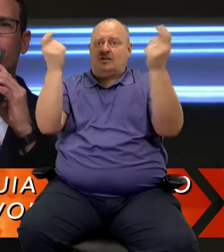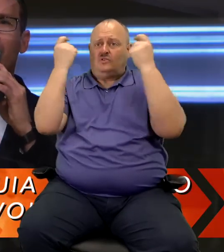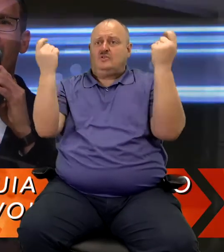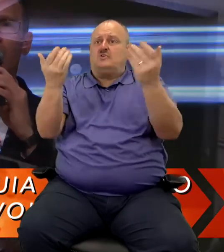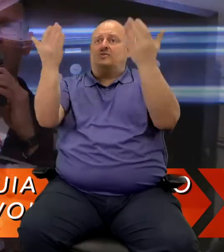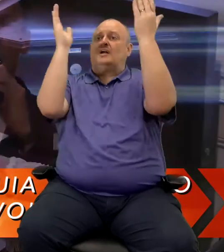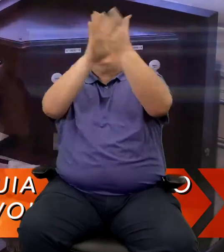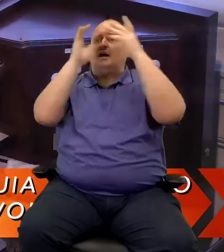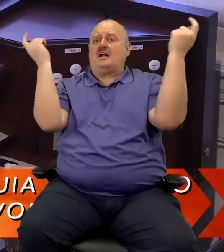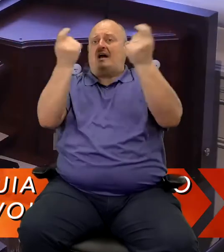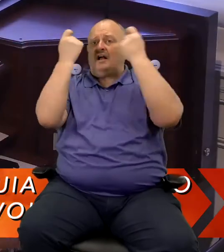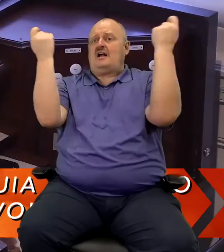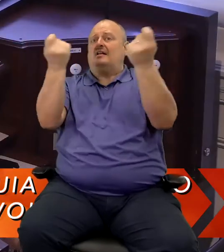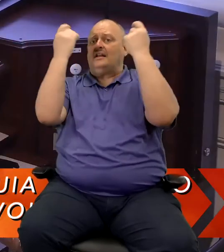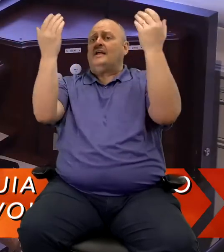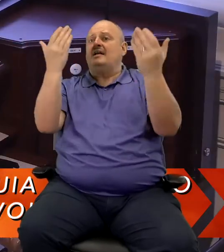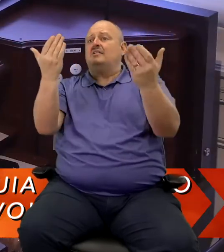Alleluia,